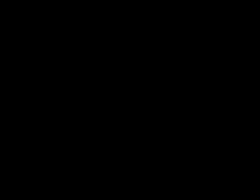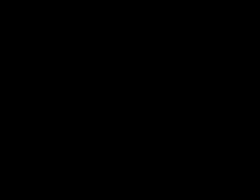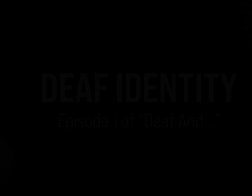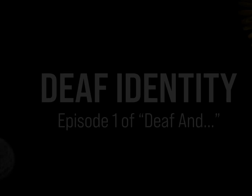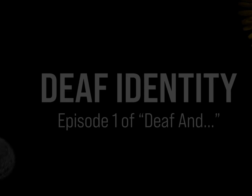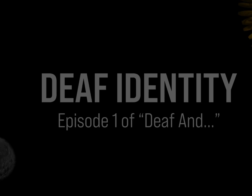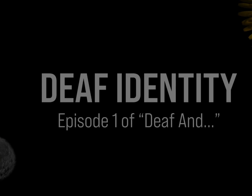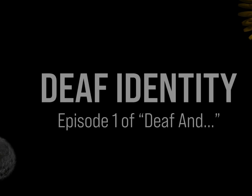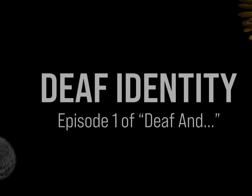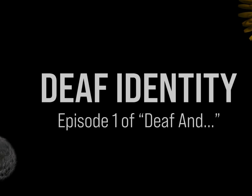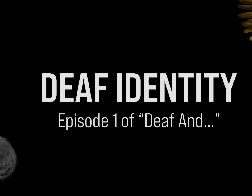Good-bye.